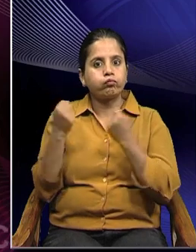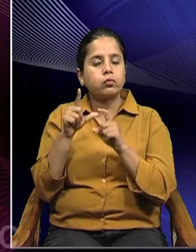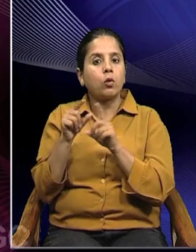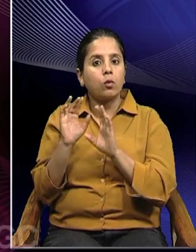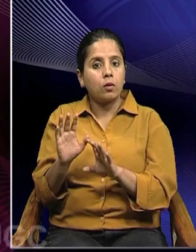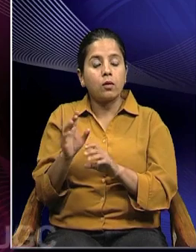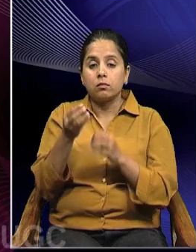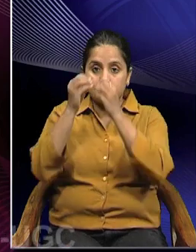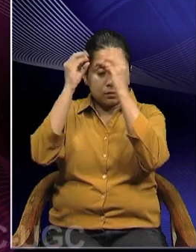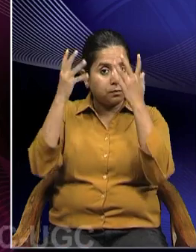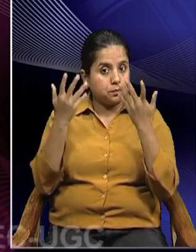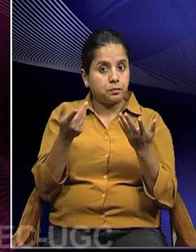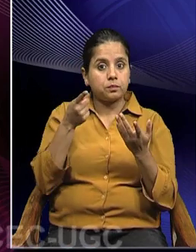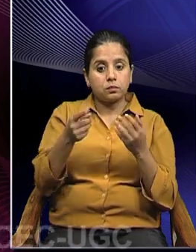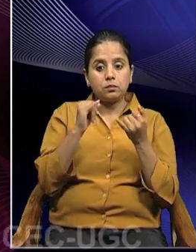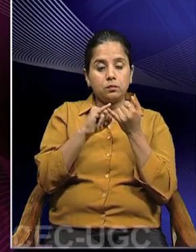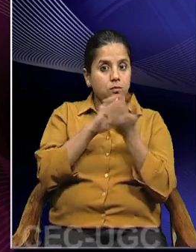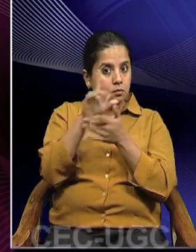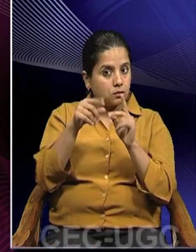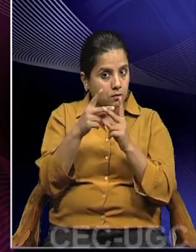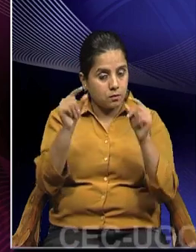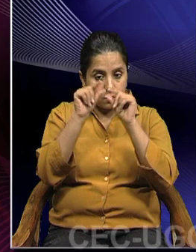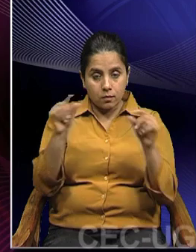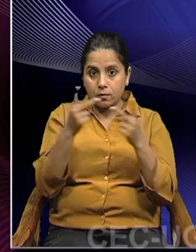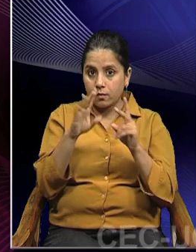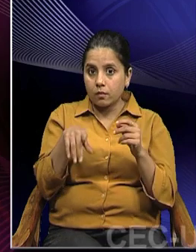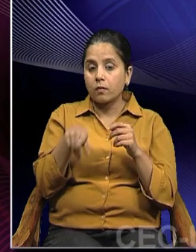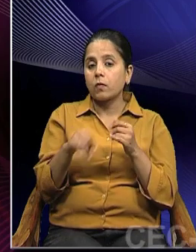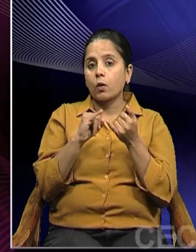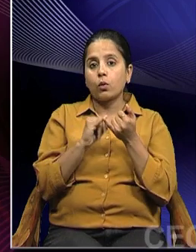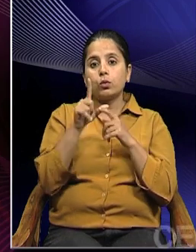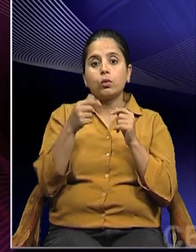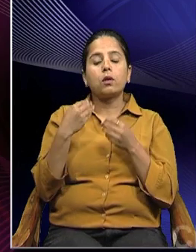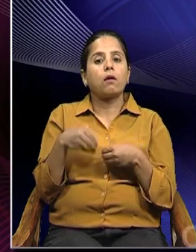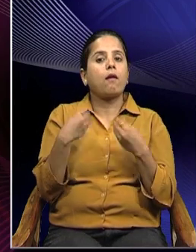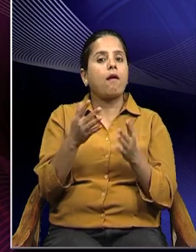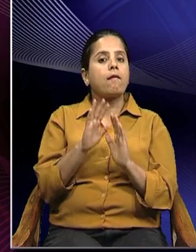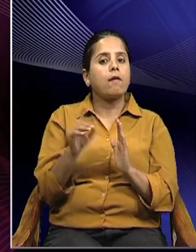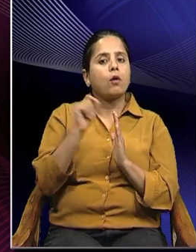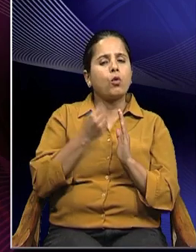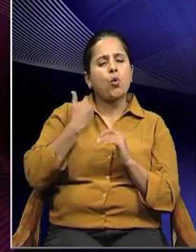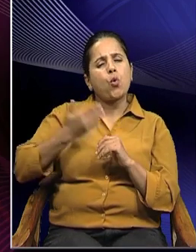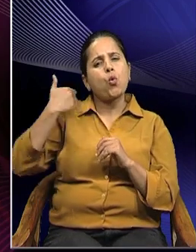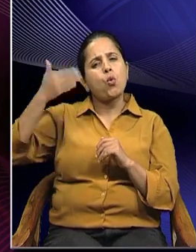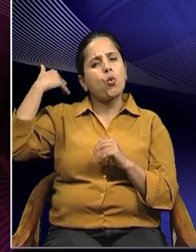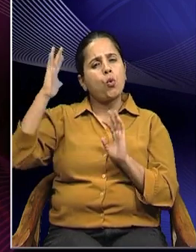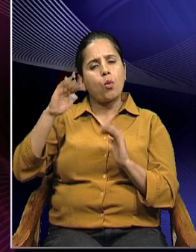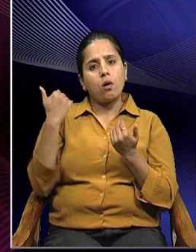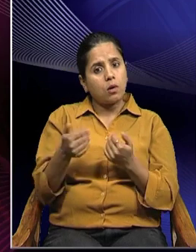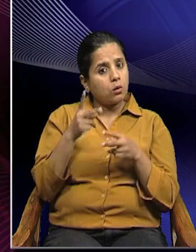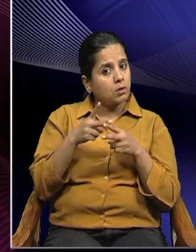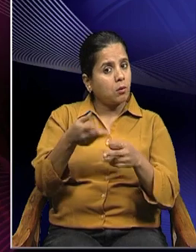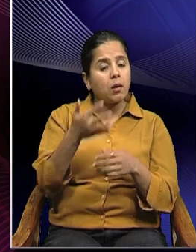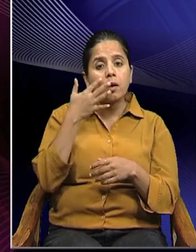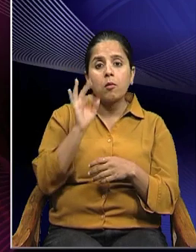So imagine those shlokas, those sutras which were given, which were written long back, they are still